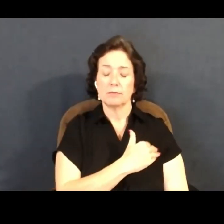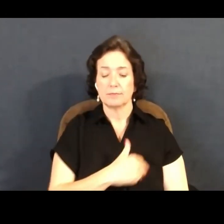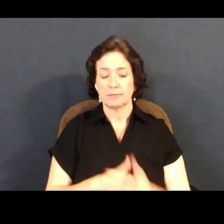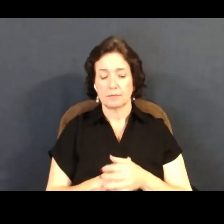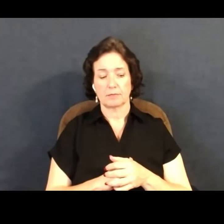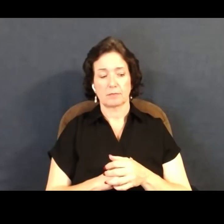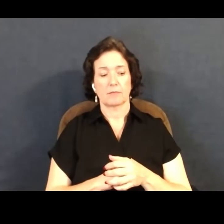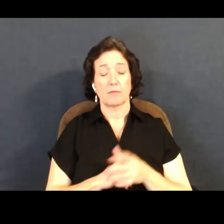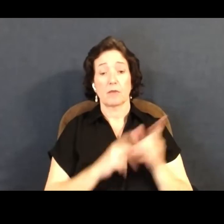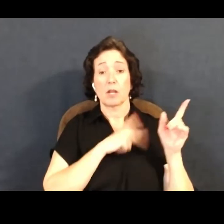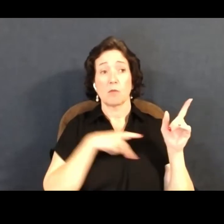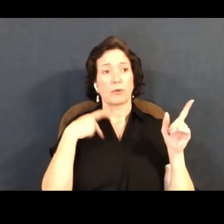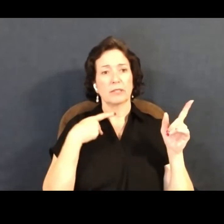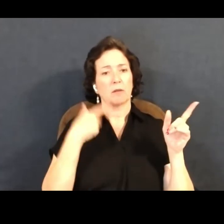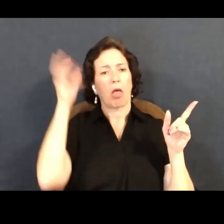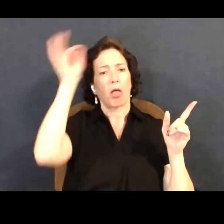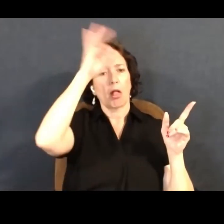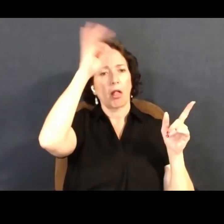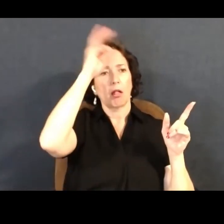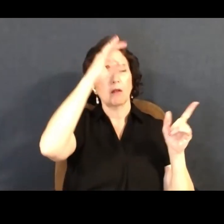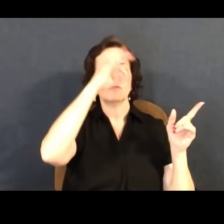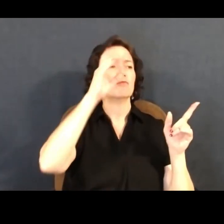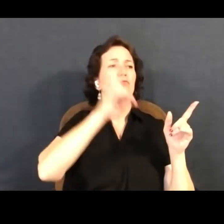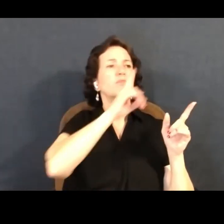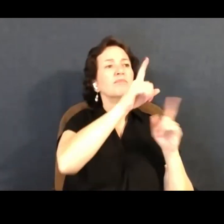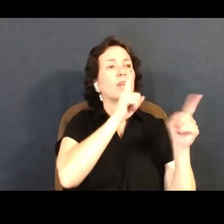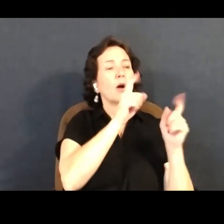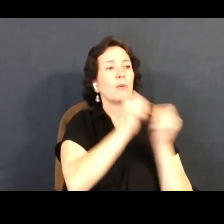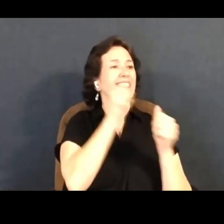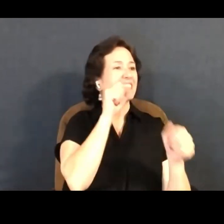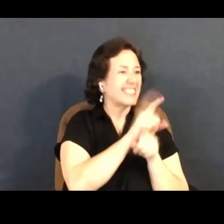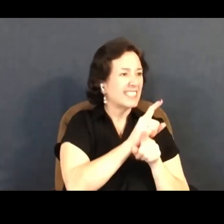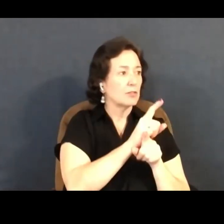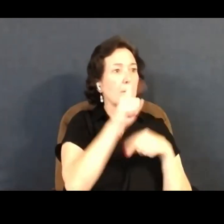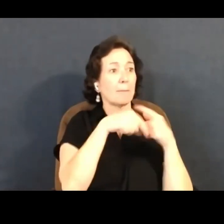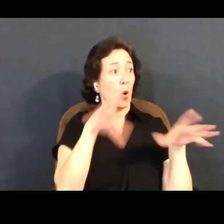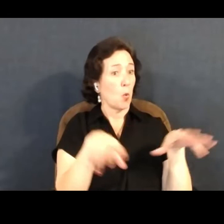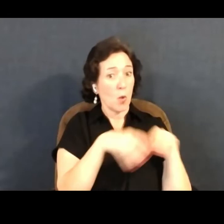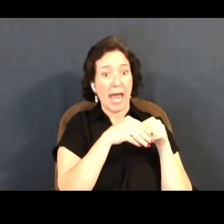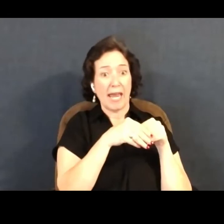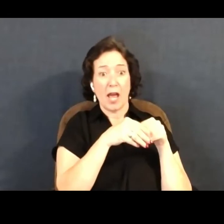The princess had heard none of this. She had gone off to talk to her sisters about a wedding.